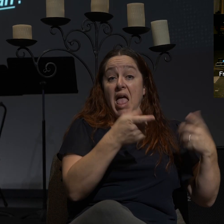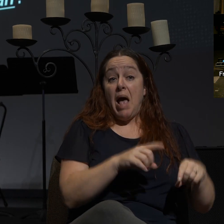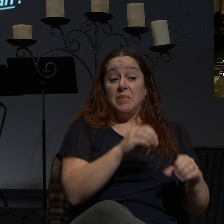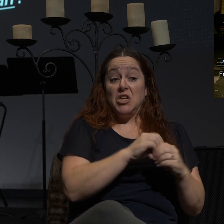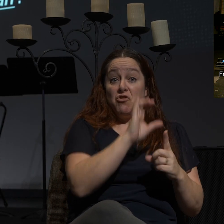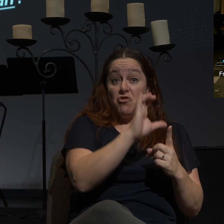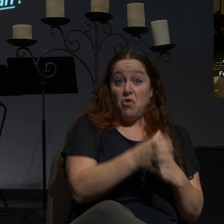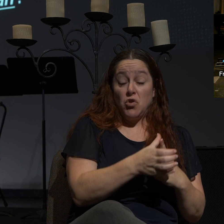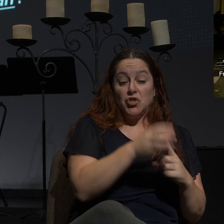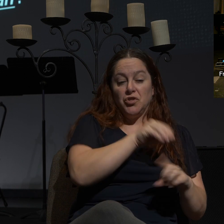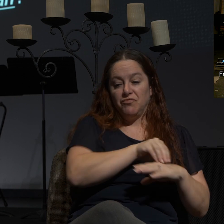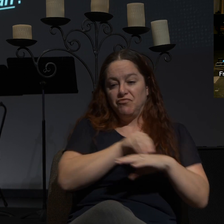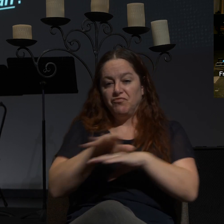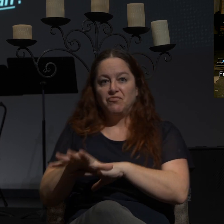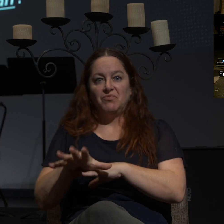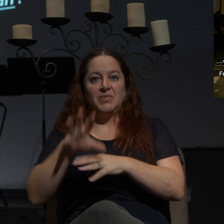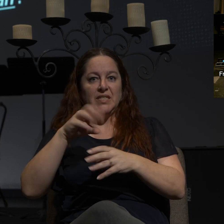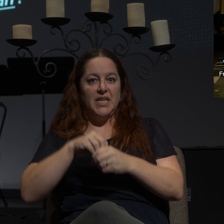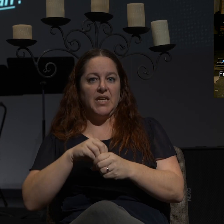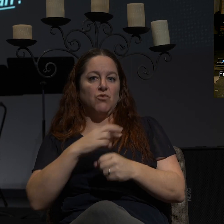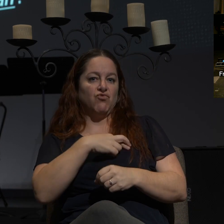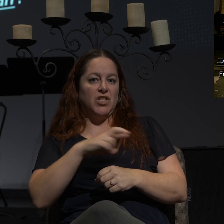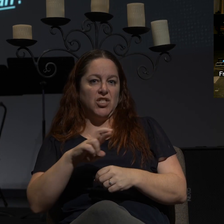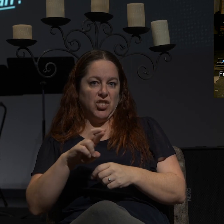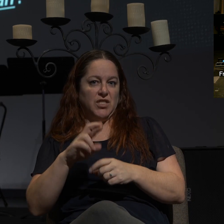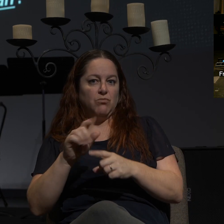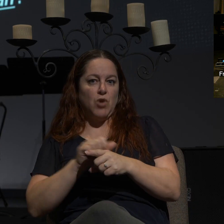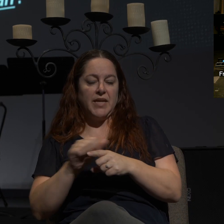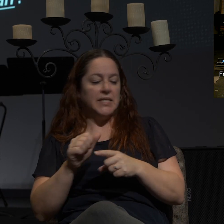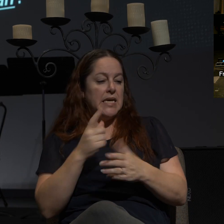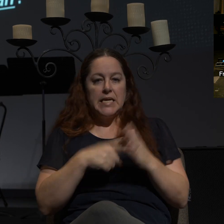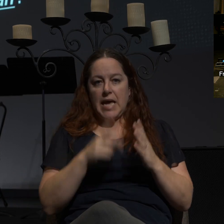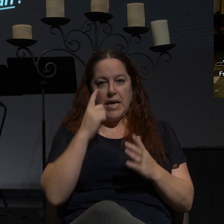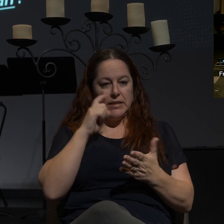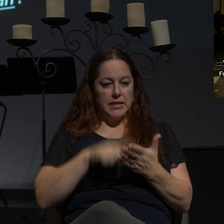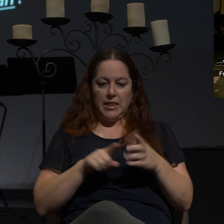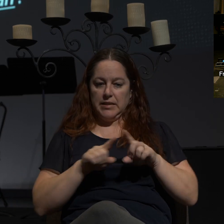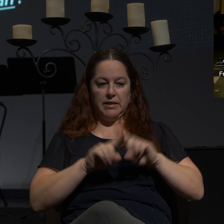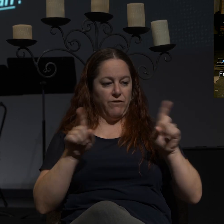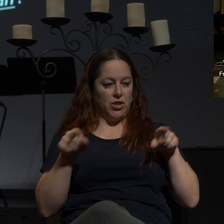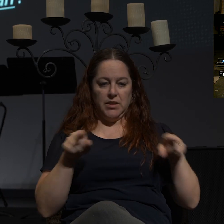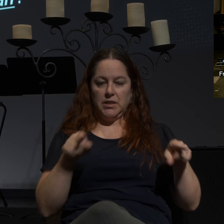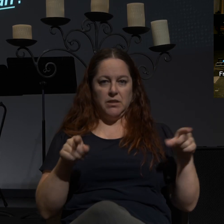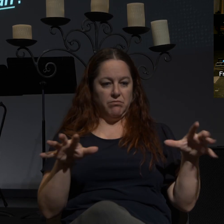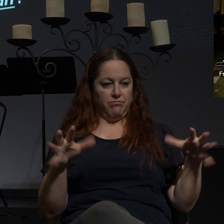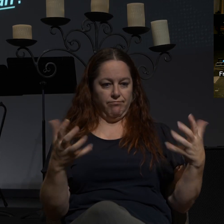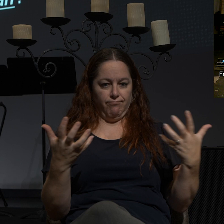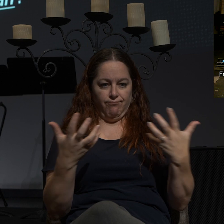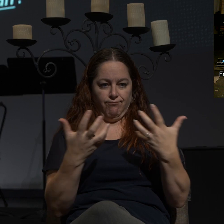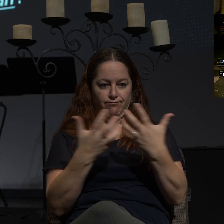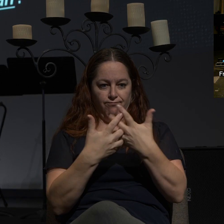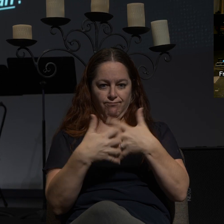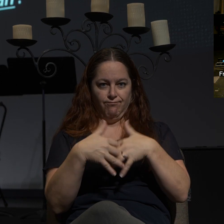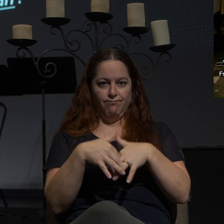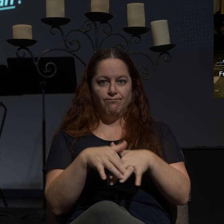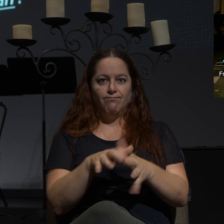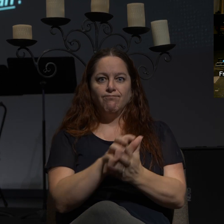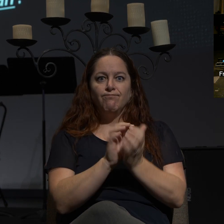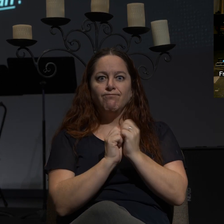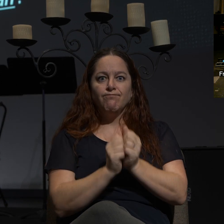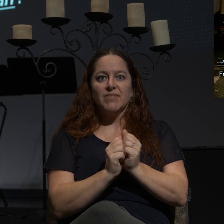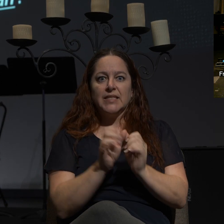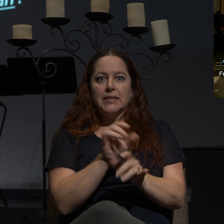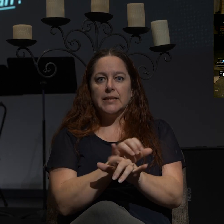infiltrate into your religious practices. So you can't even really tell the difference anymore. And specifically what Israel was doing at the time of